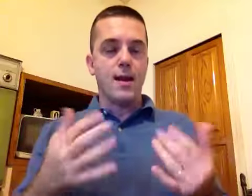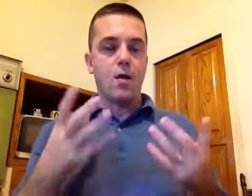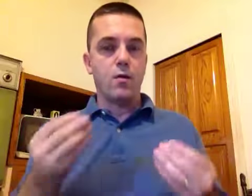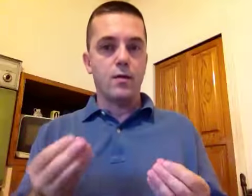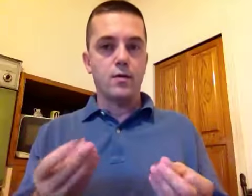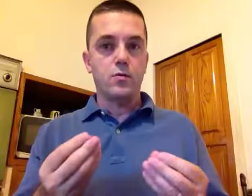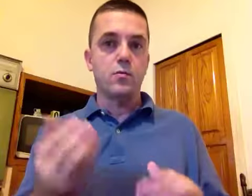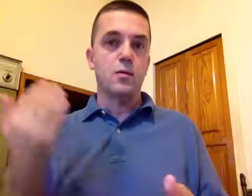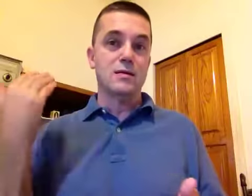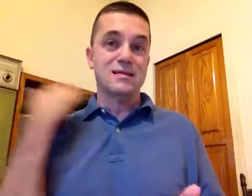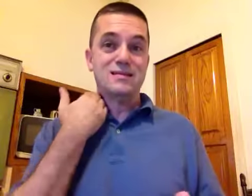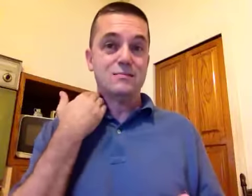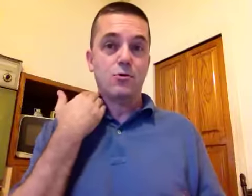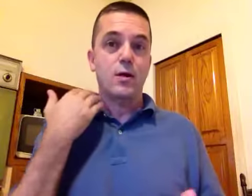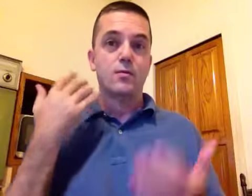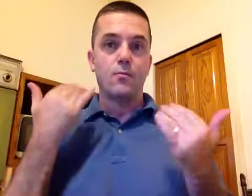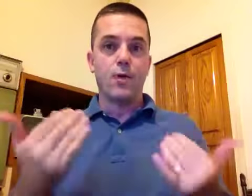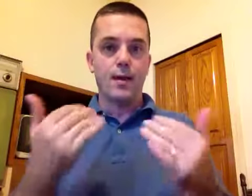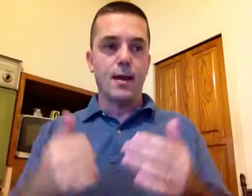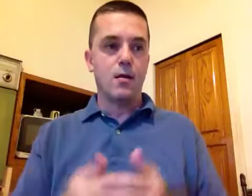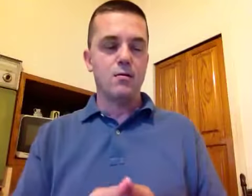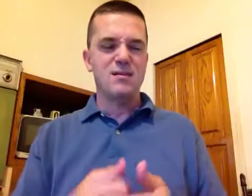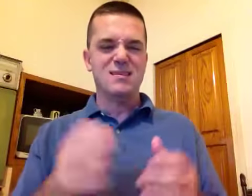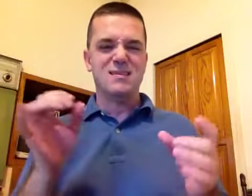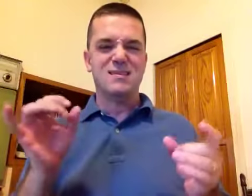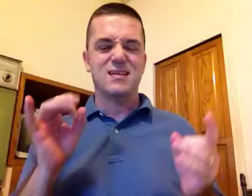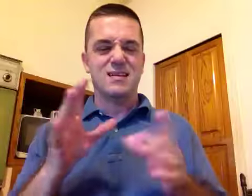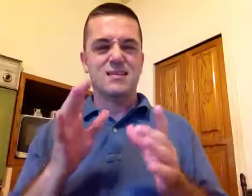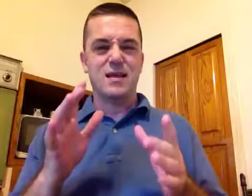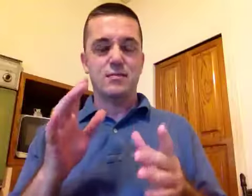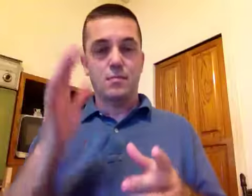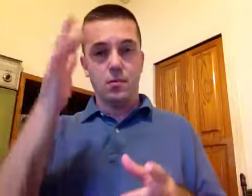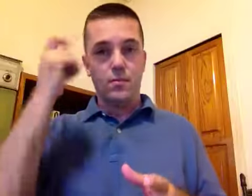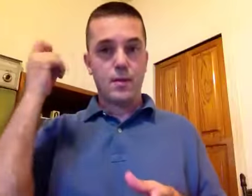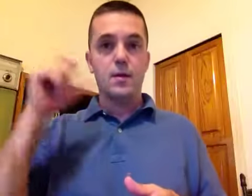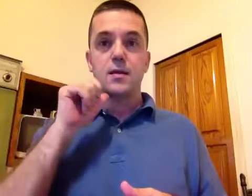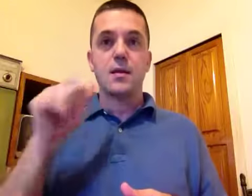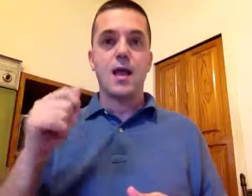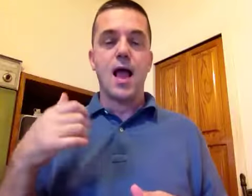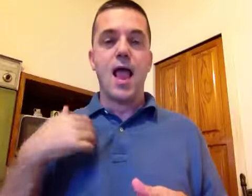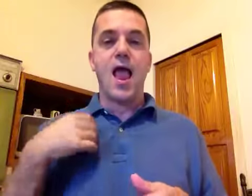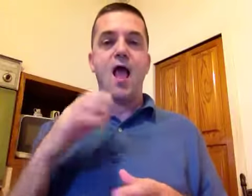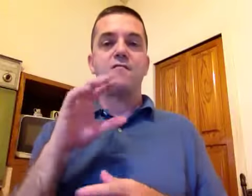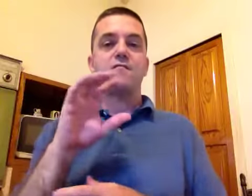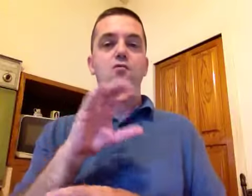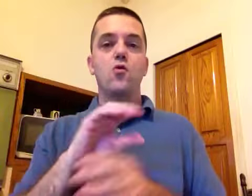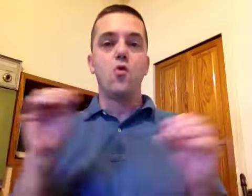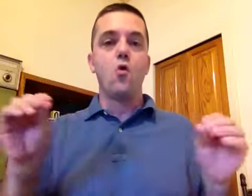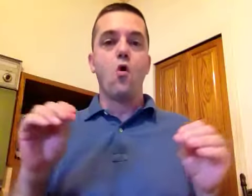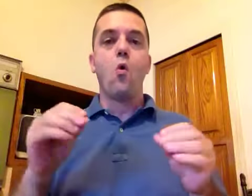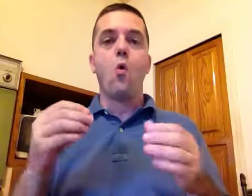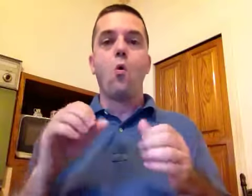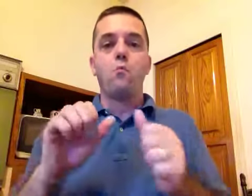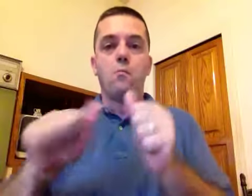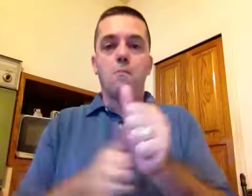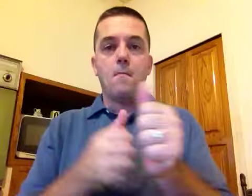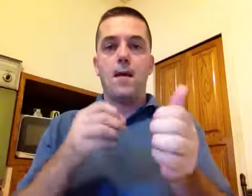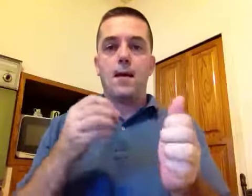disaster for them. It was a disaster because they didn't have any equity, they didn't have any liquidity. And they and